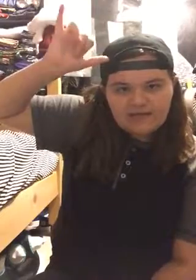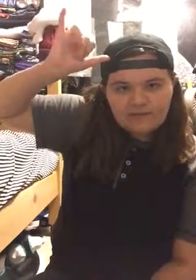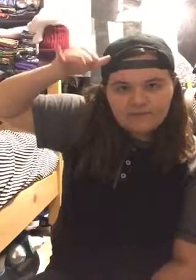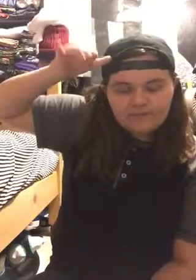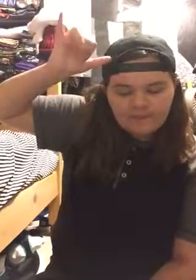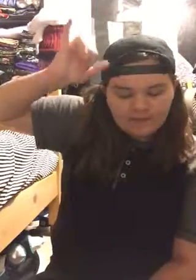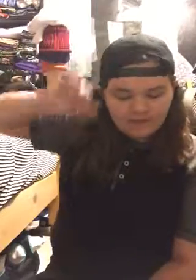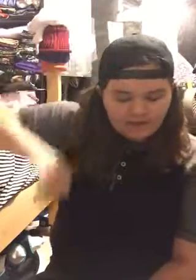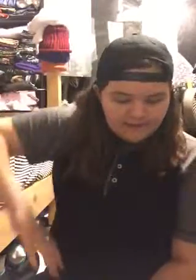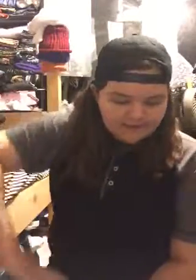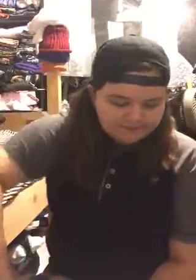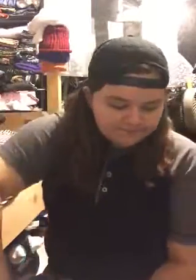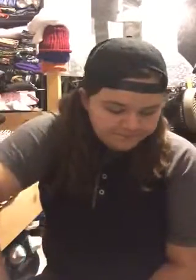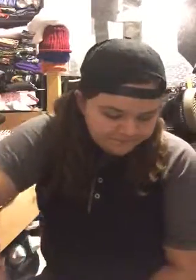cow.